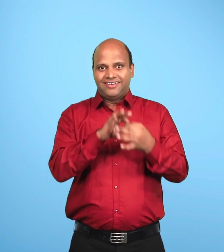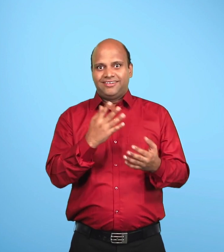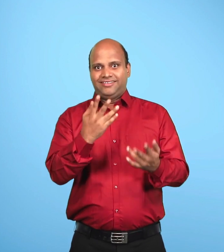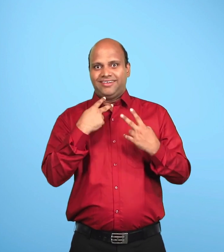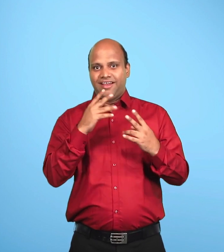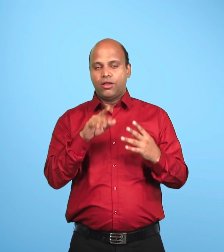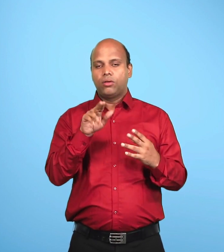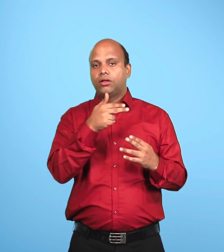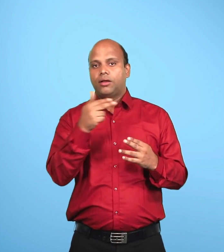components.